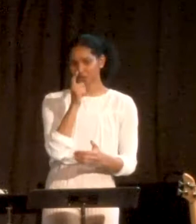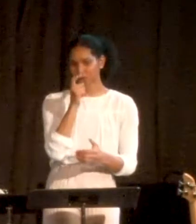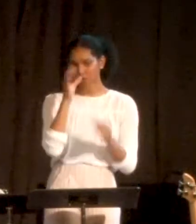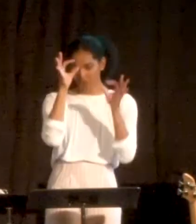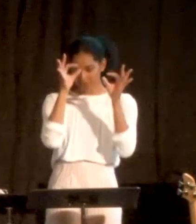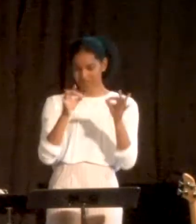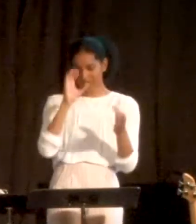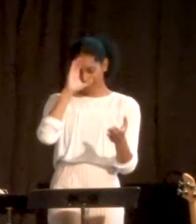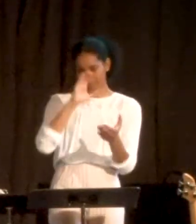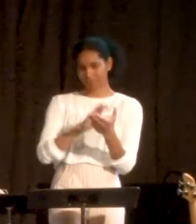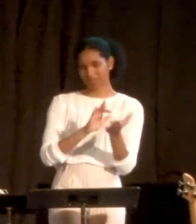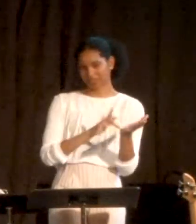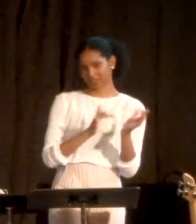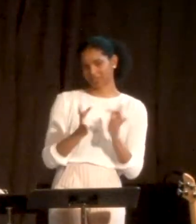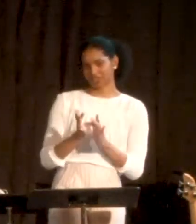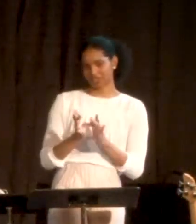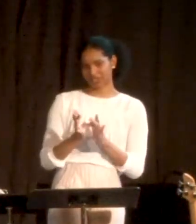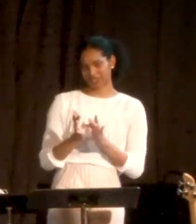Messiah Jesus.